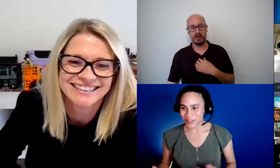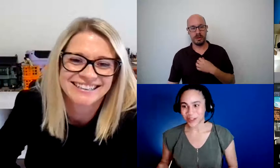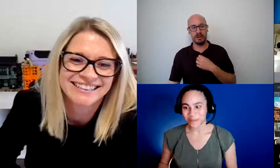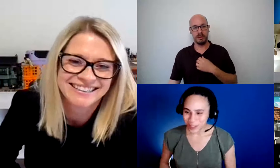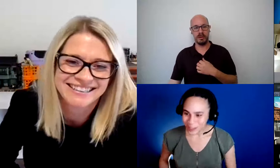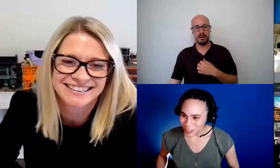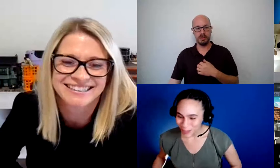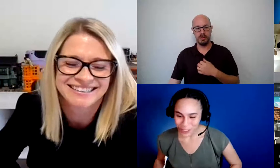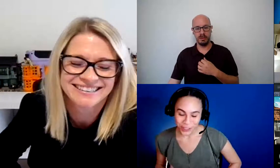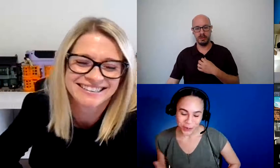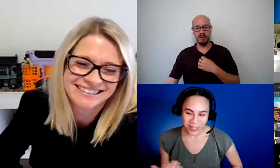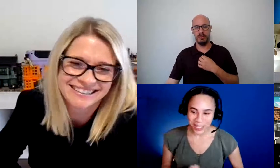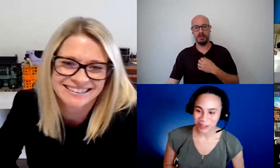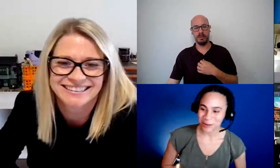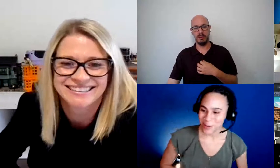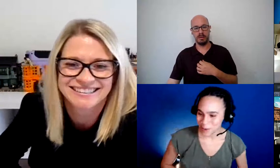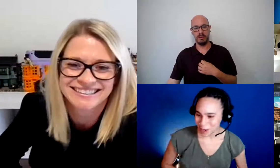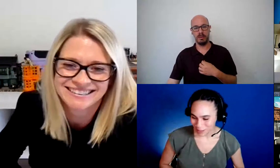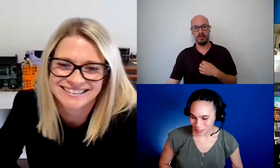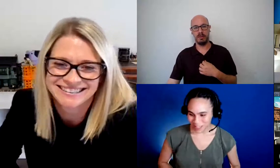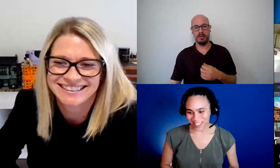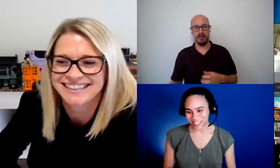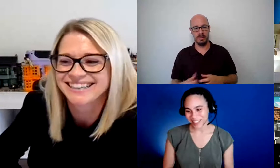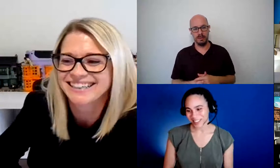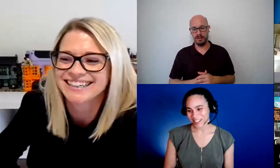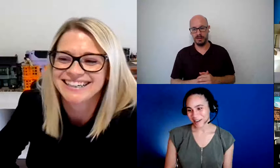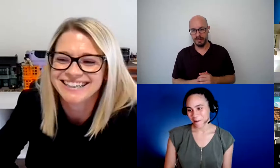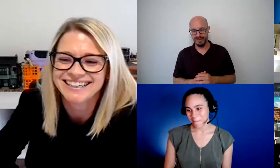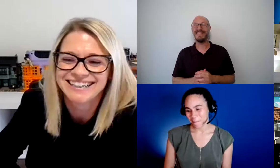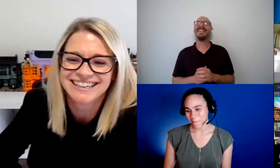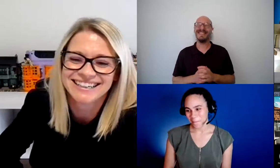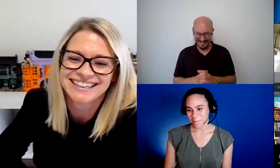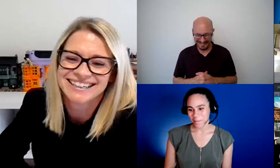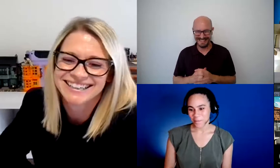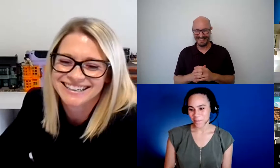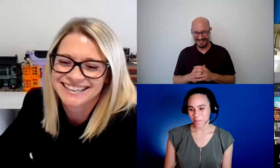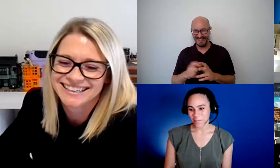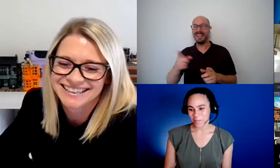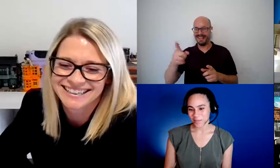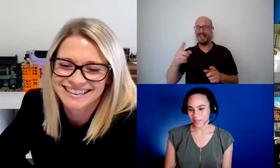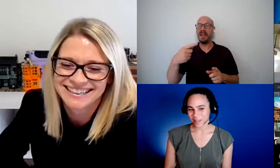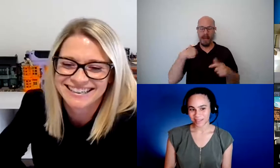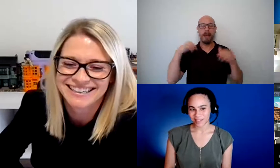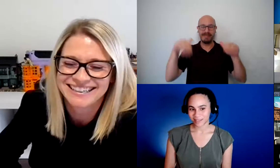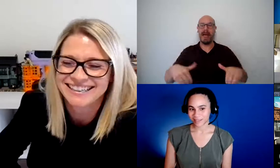using your facial expression. So, it might not throw you off as much. I'm down. I'm going to, I'm going to, I'm going to work on that.